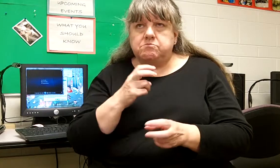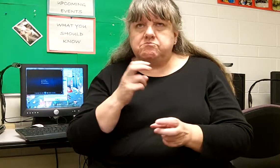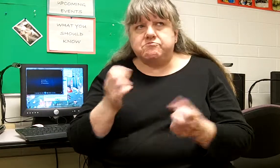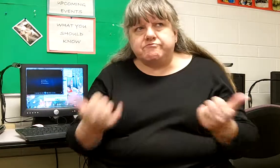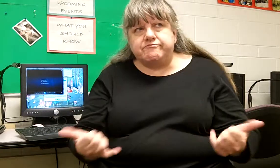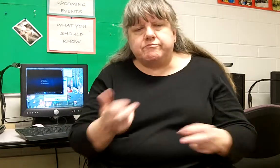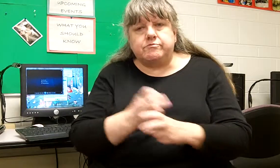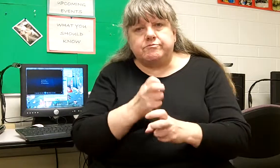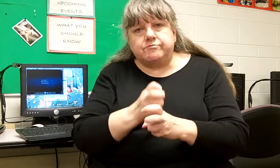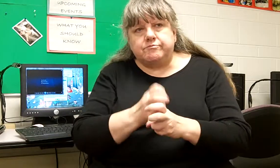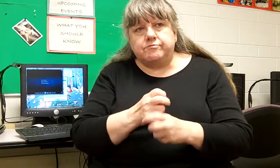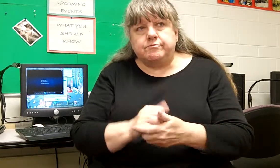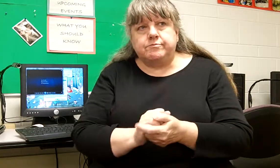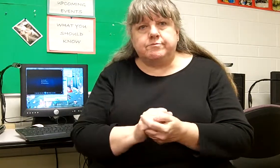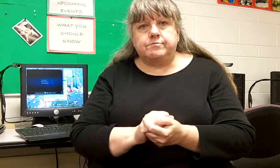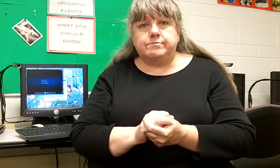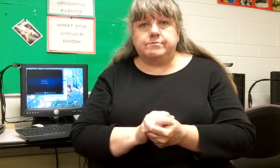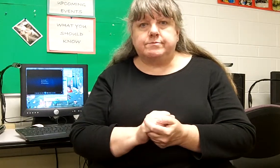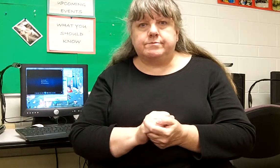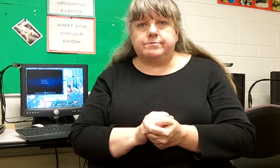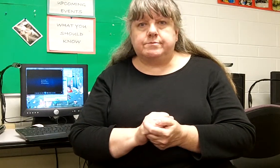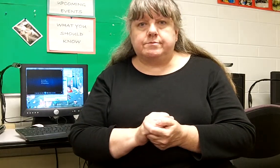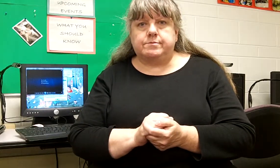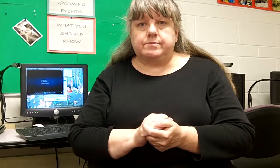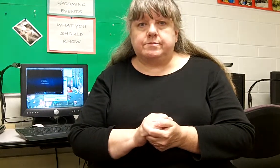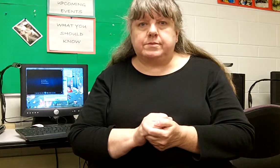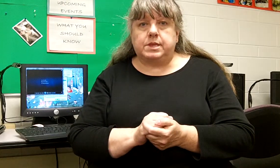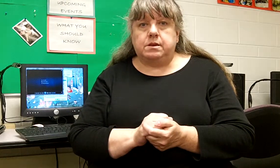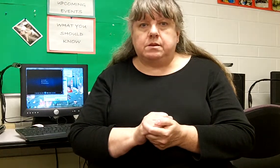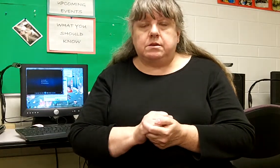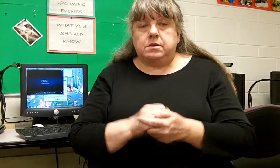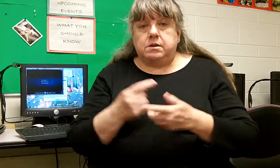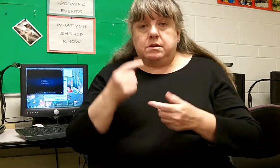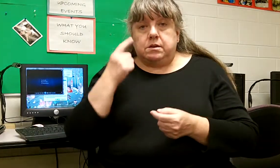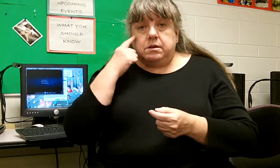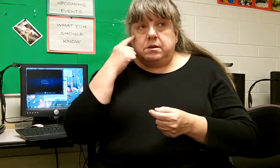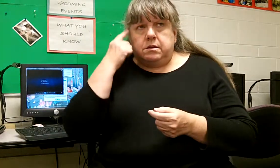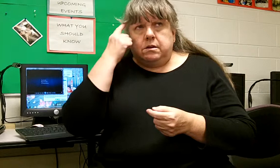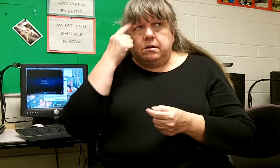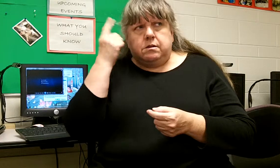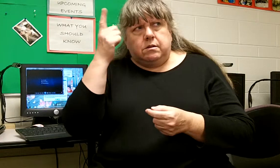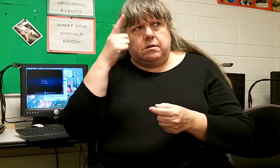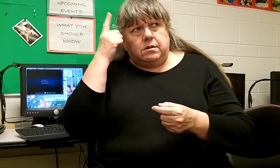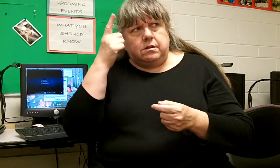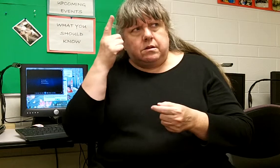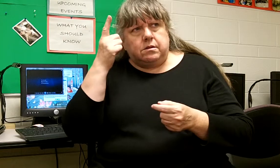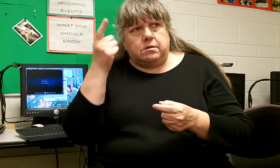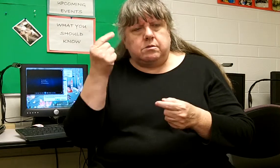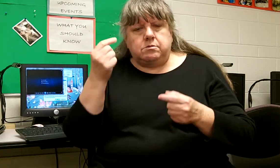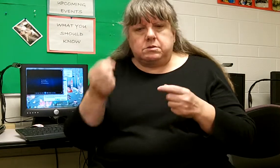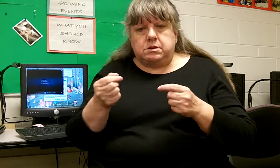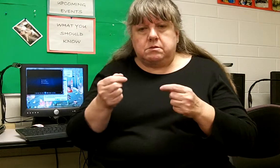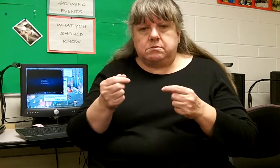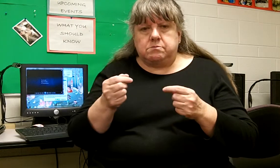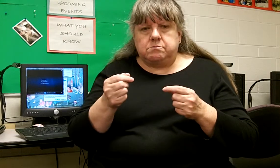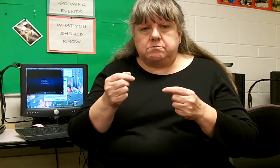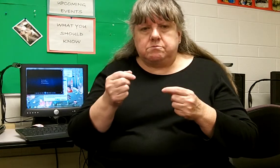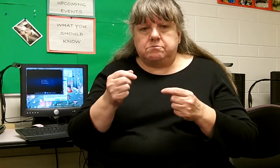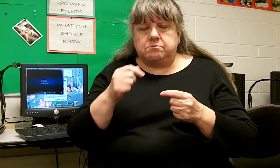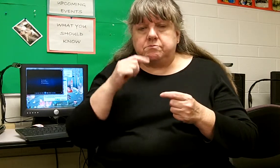And just so you know, if you're a little daunted by this initially, you can always draw the circles, you can always do the number line. And eventually, over time, the more